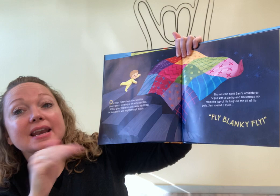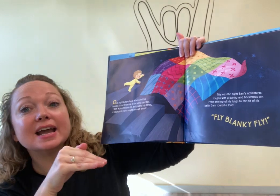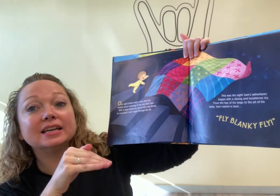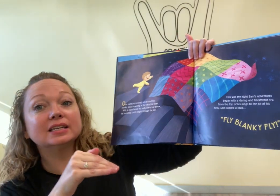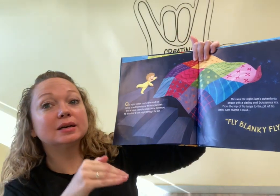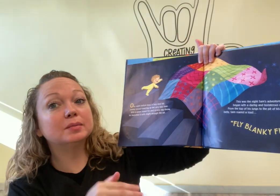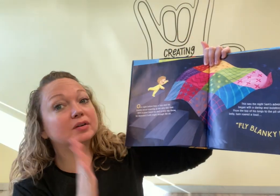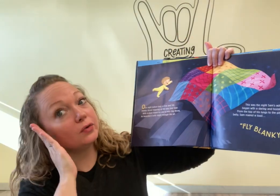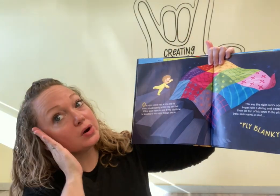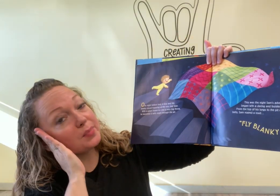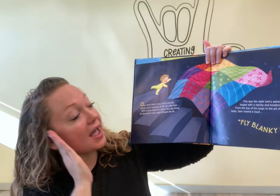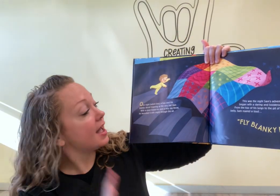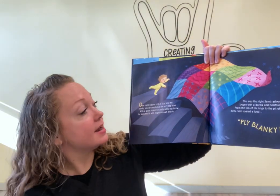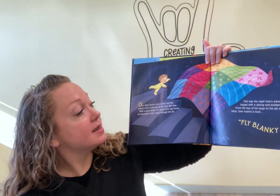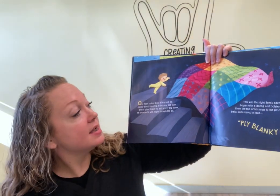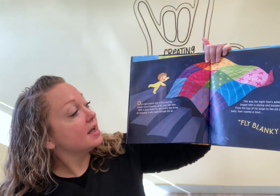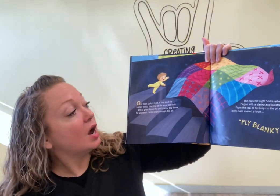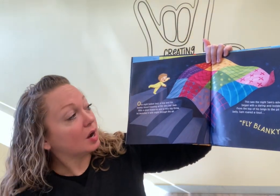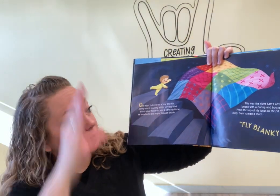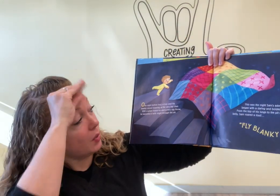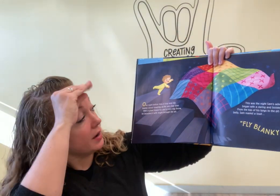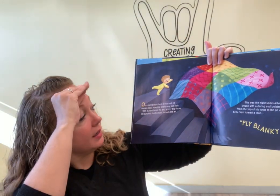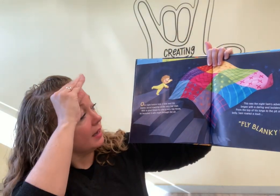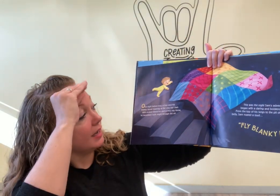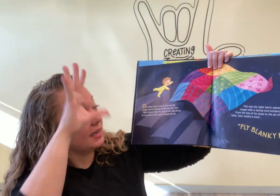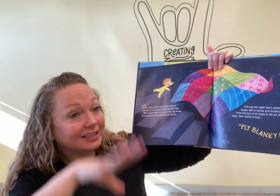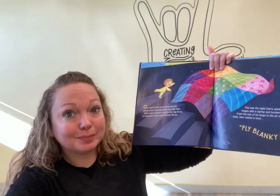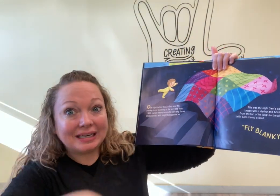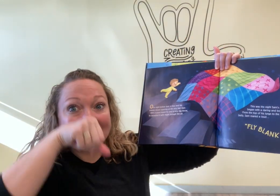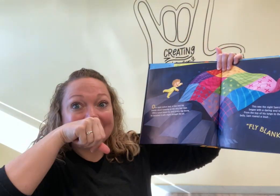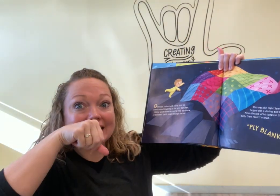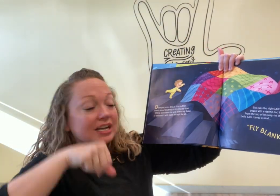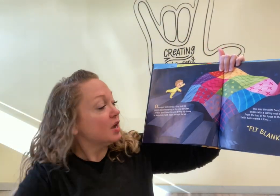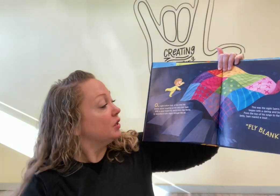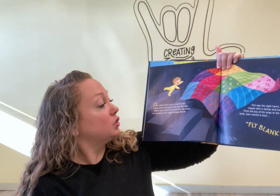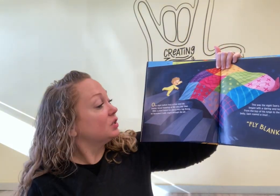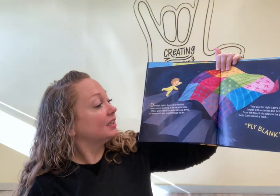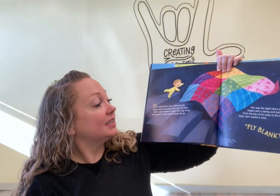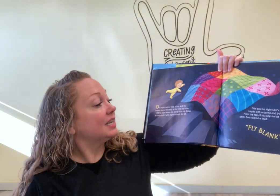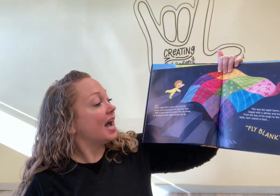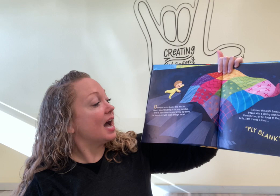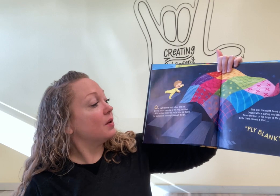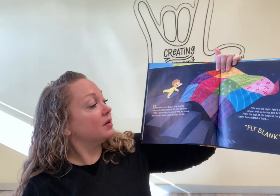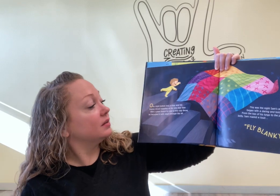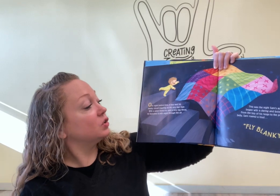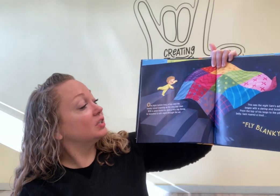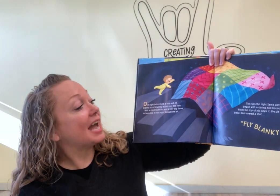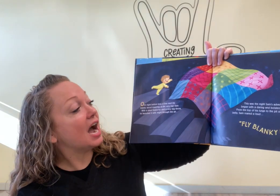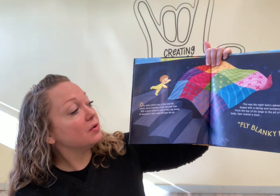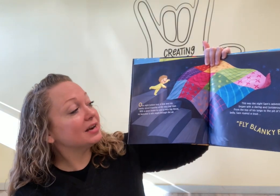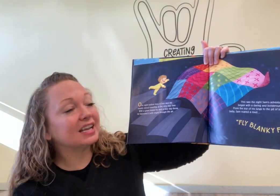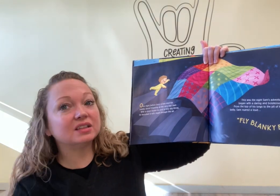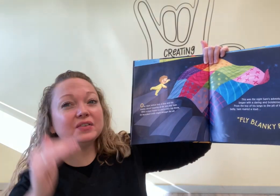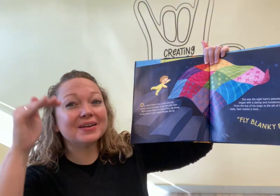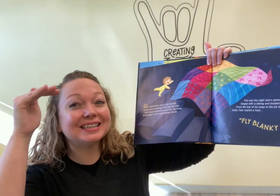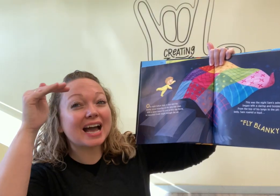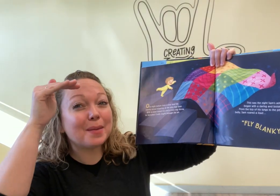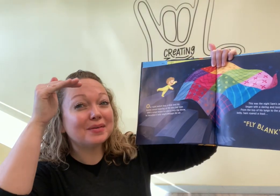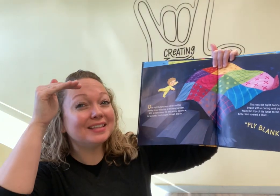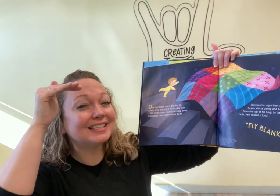night before bed, a boy and his blankie stood towering at the very top of the